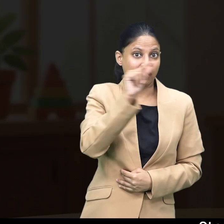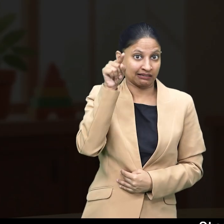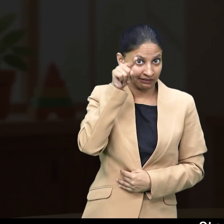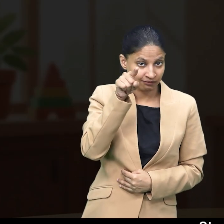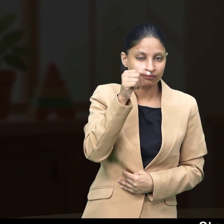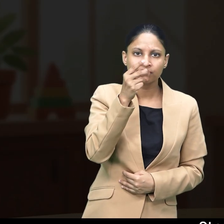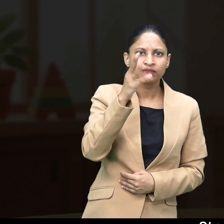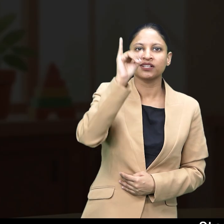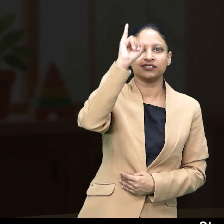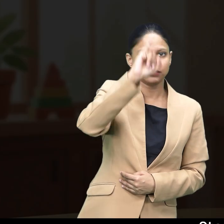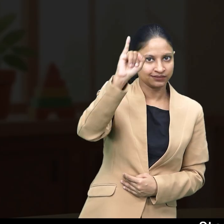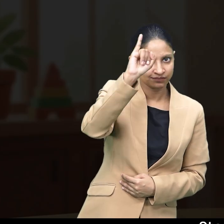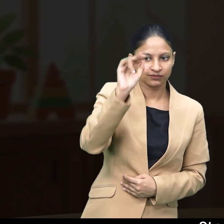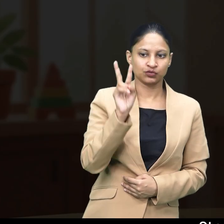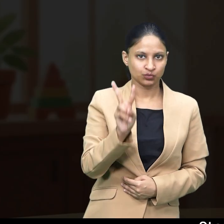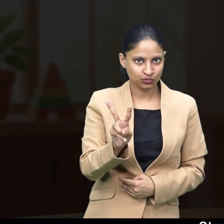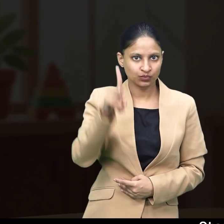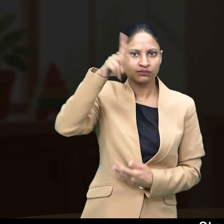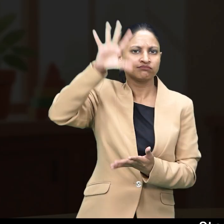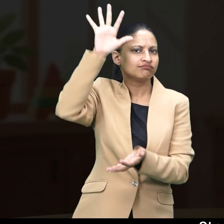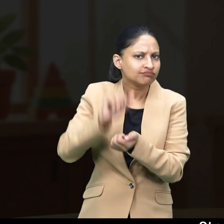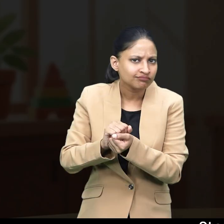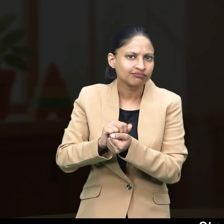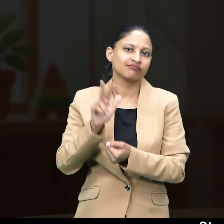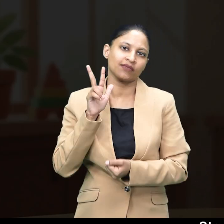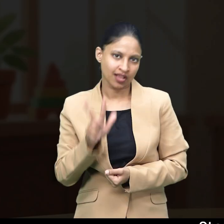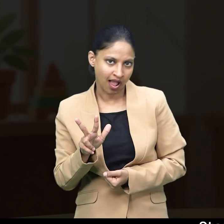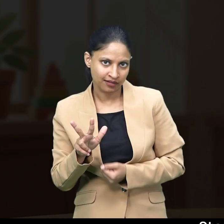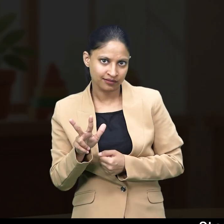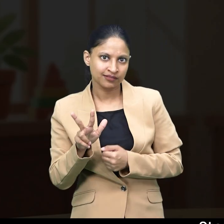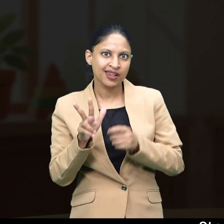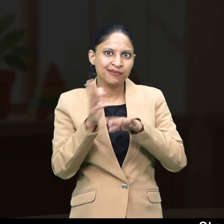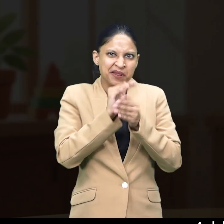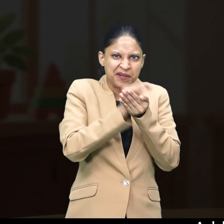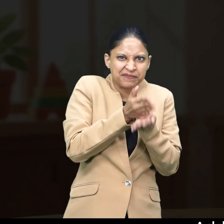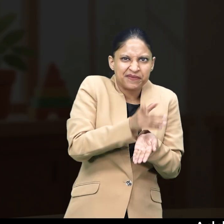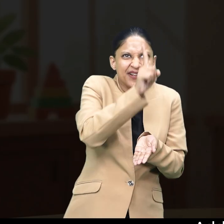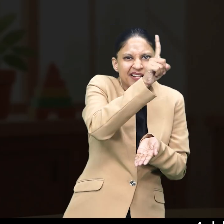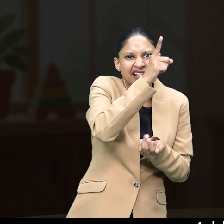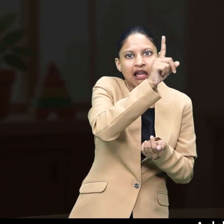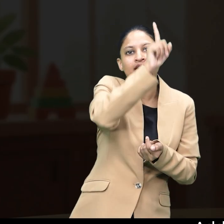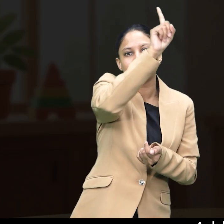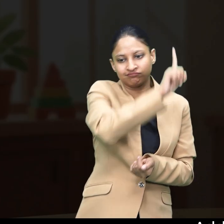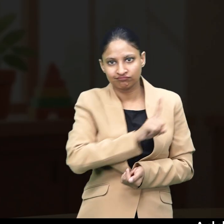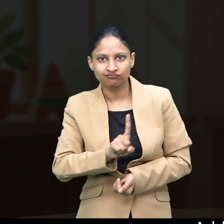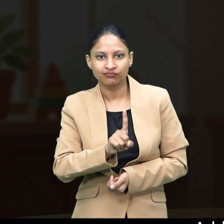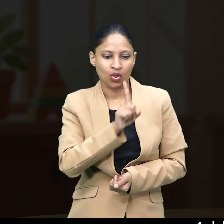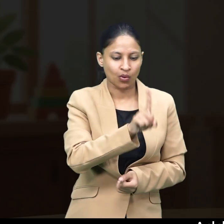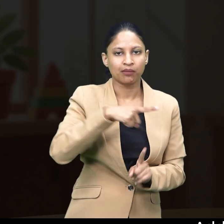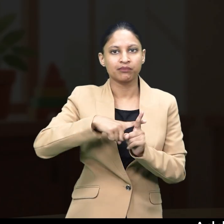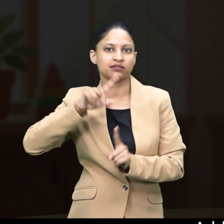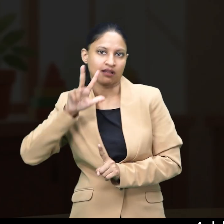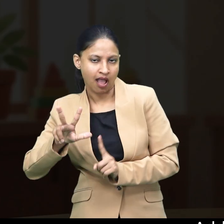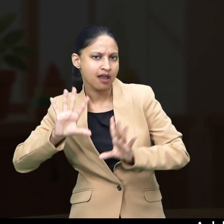Step 3. Hundreds. 6 plus 2 equals to 8. Add the carried 1. 8 plus